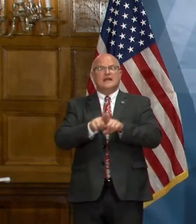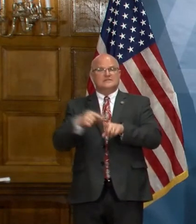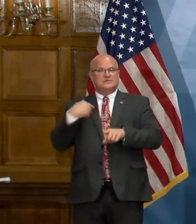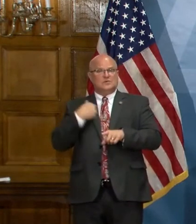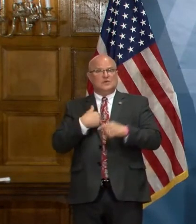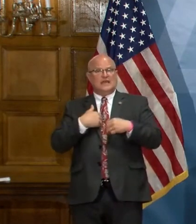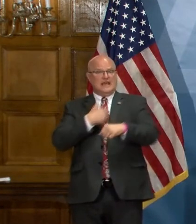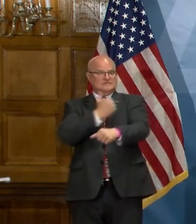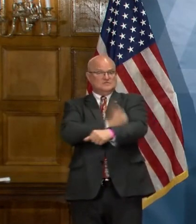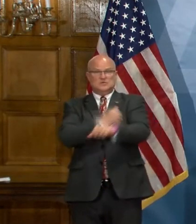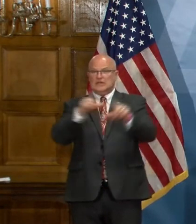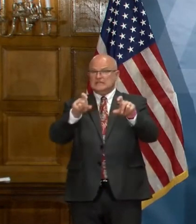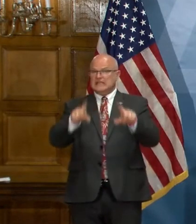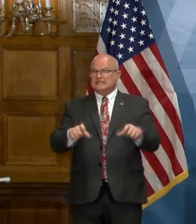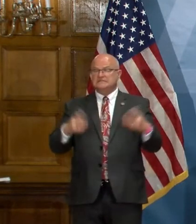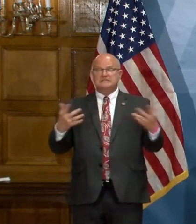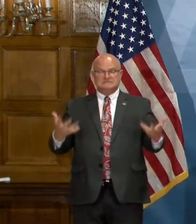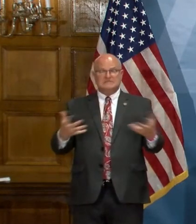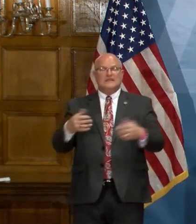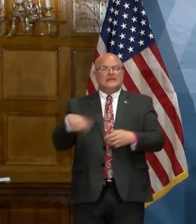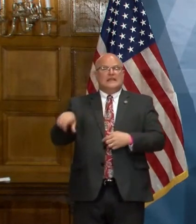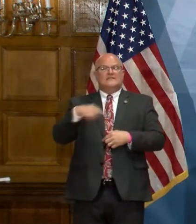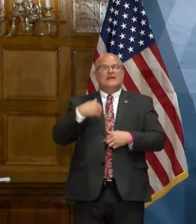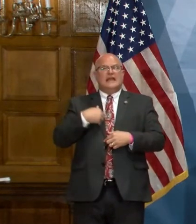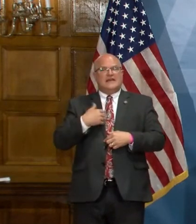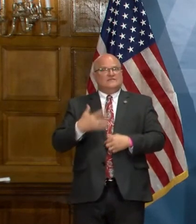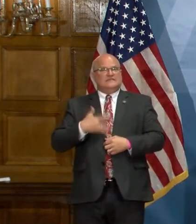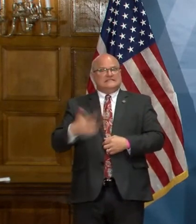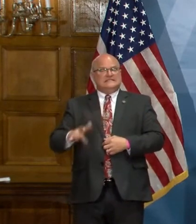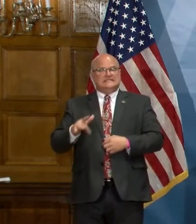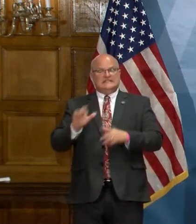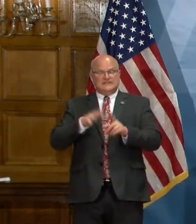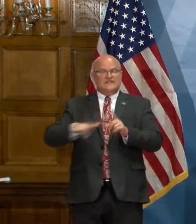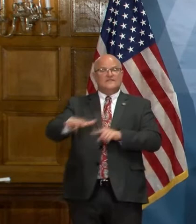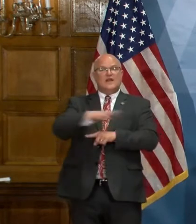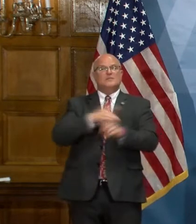We have drug testing, and if they have a sensitive